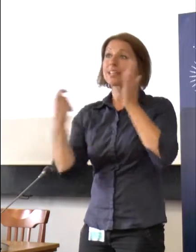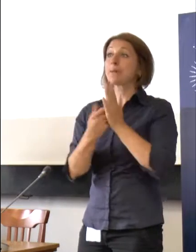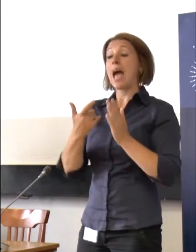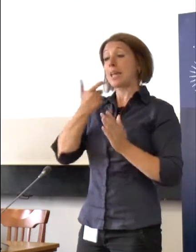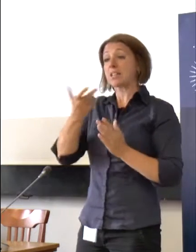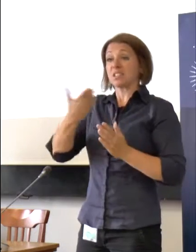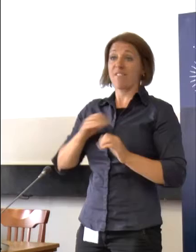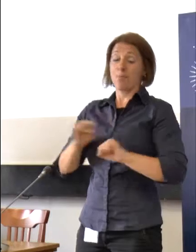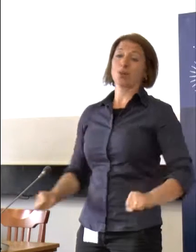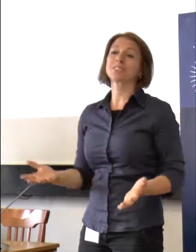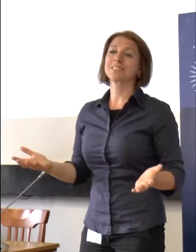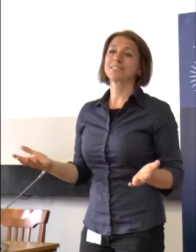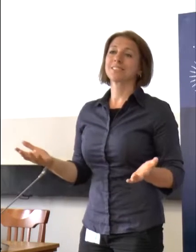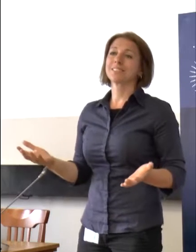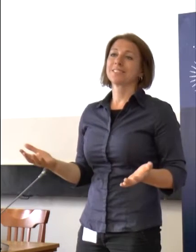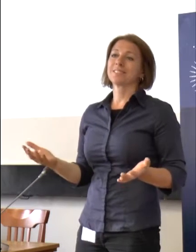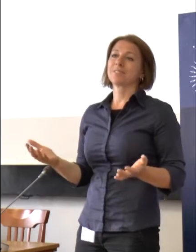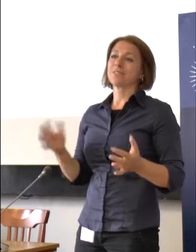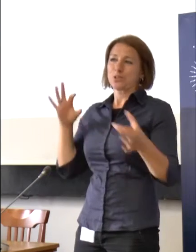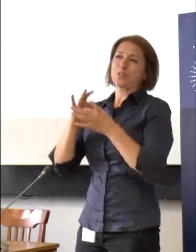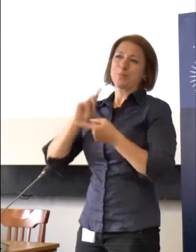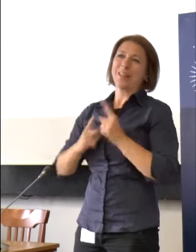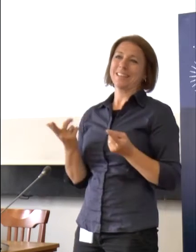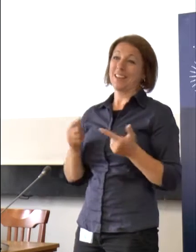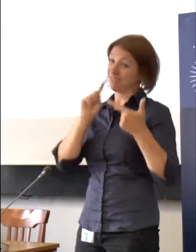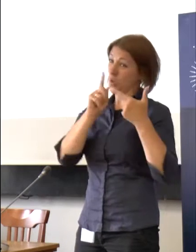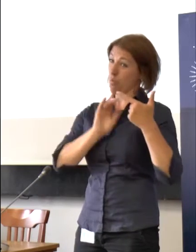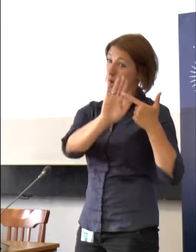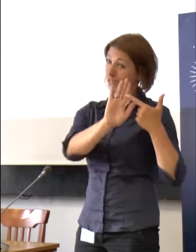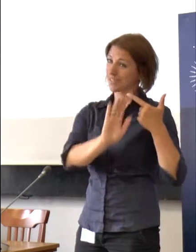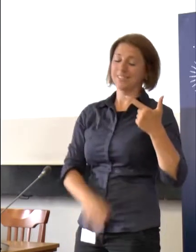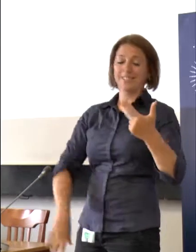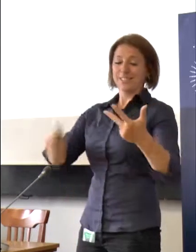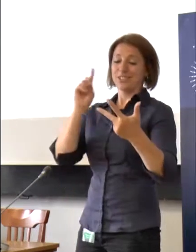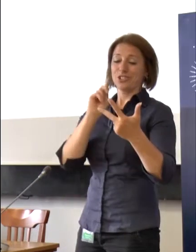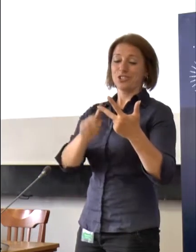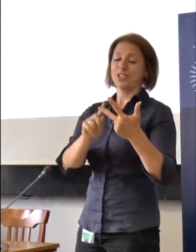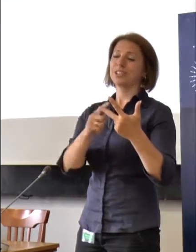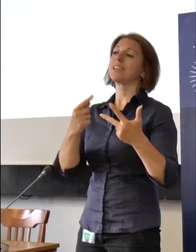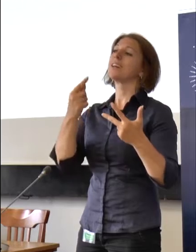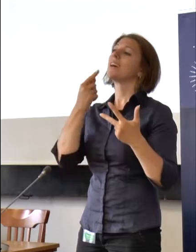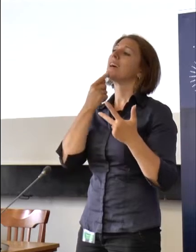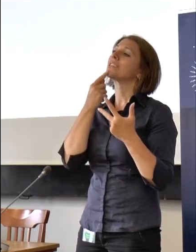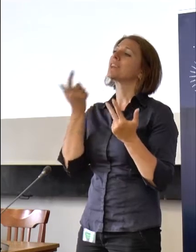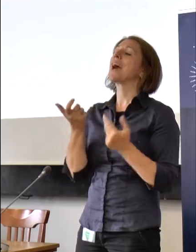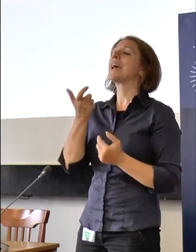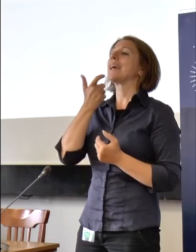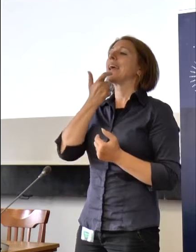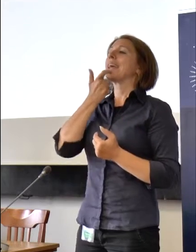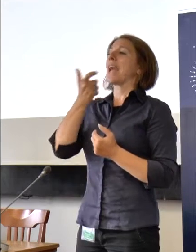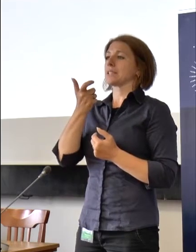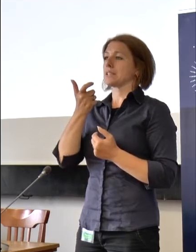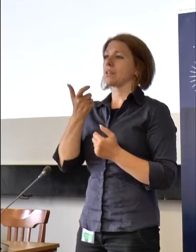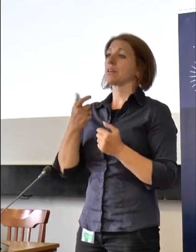thing, and being together and speaking together is a cognitive, and doing this in different ways. So